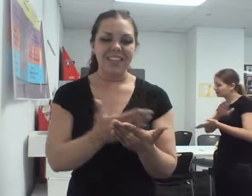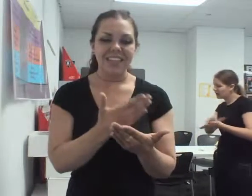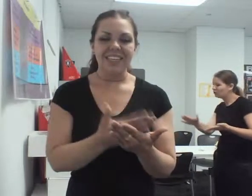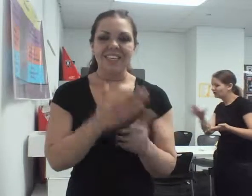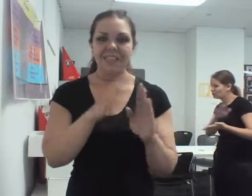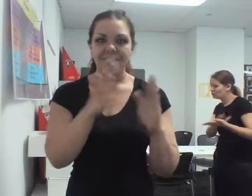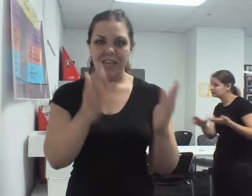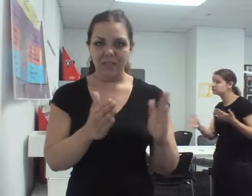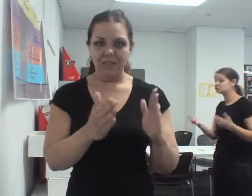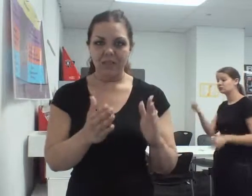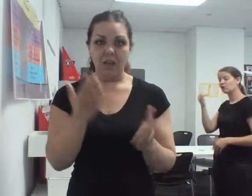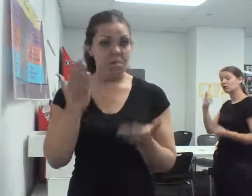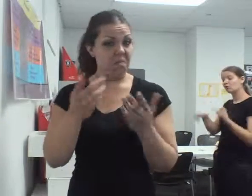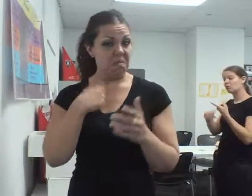in ASL like this.